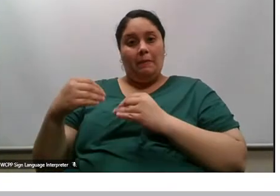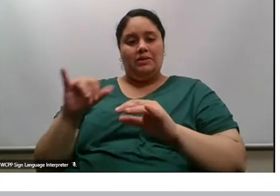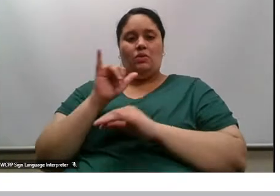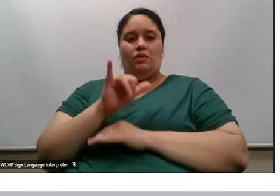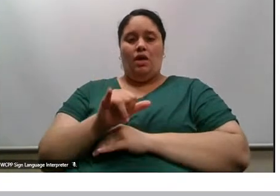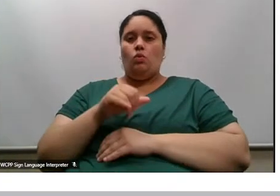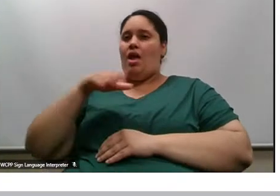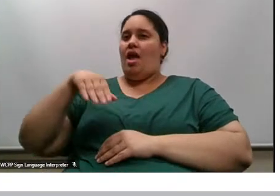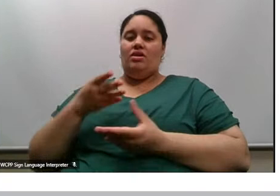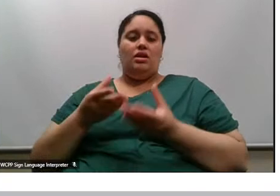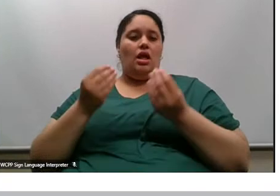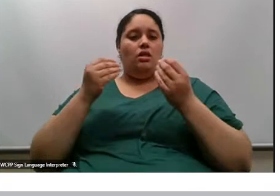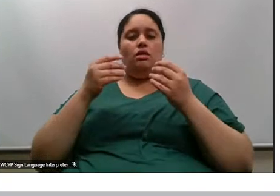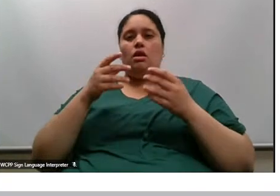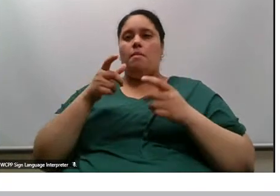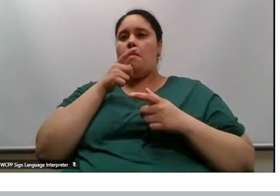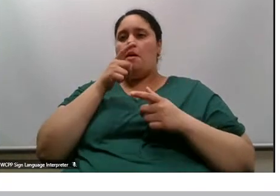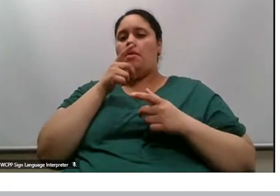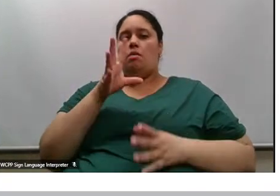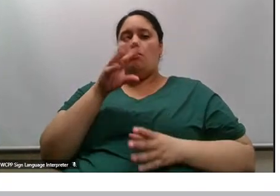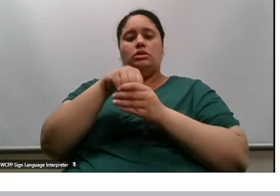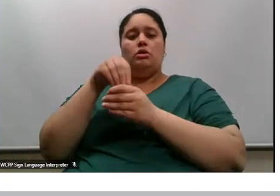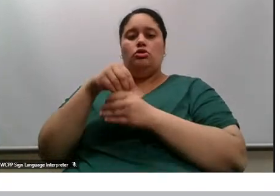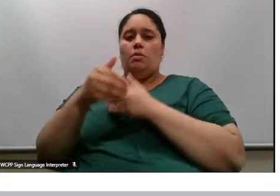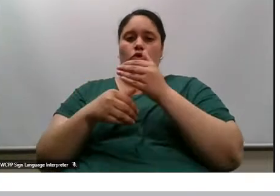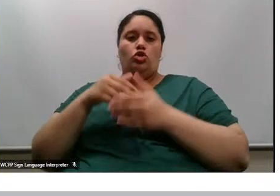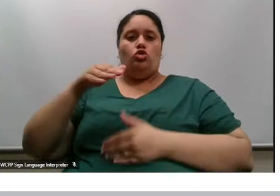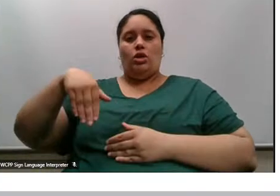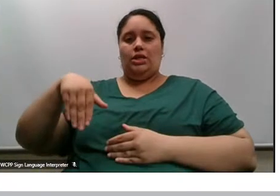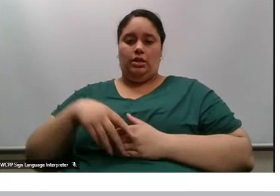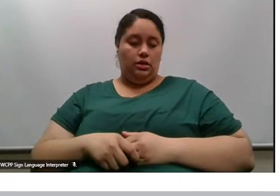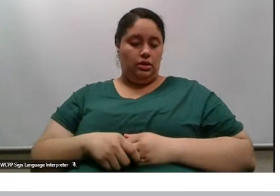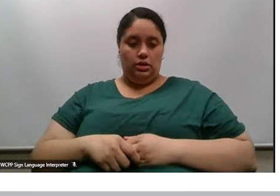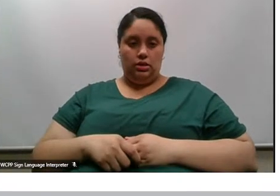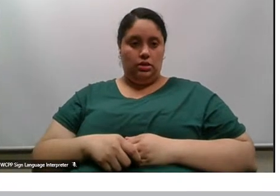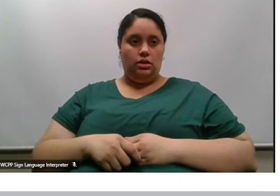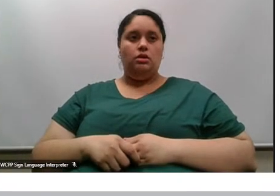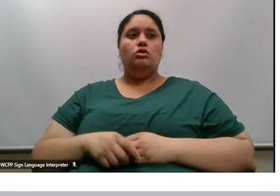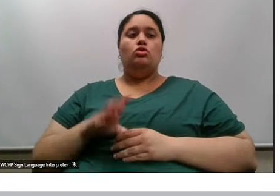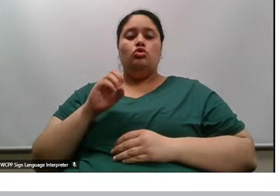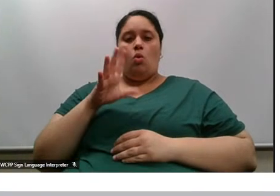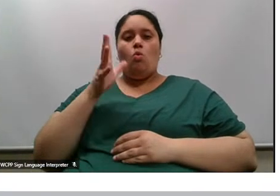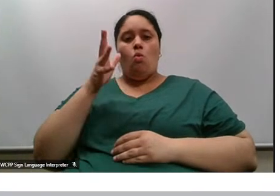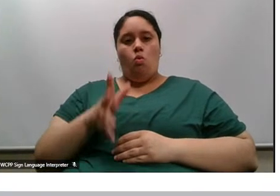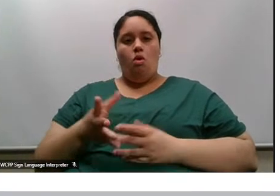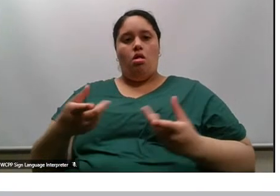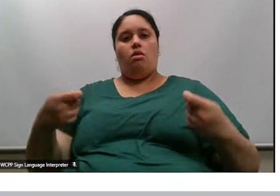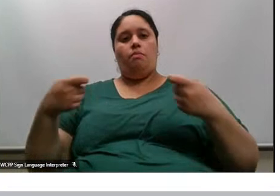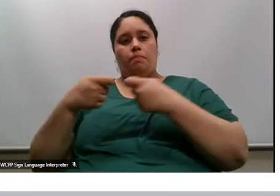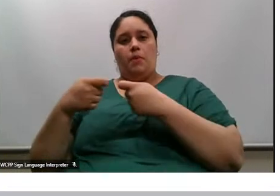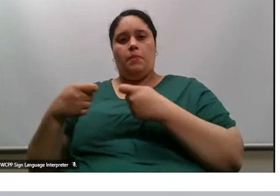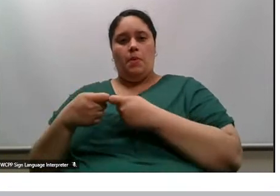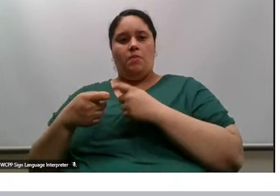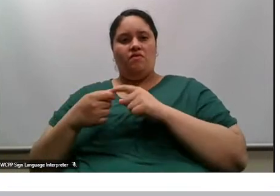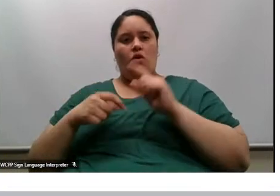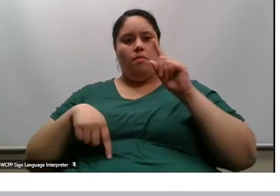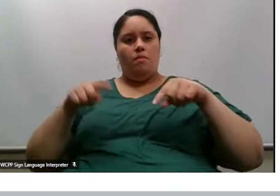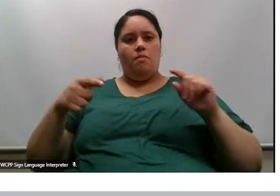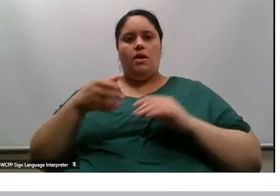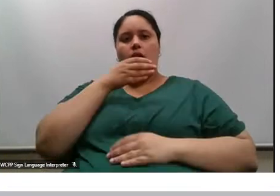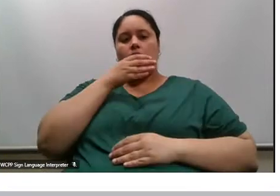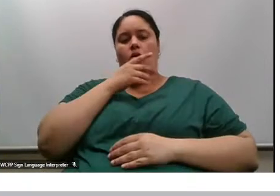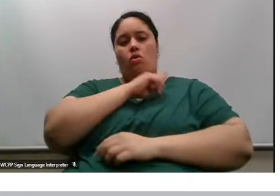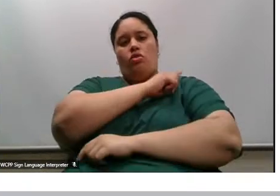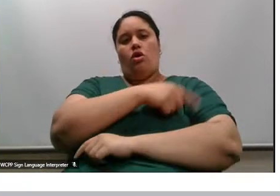not had the public participation processes as yet. So there will be input from the Liquor Traders Association,